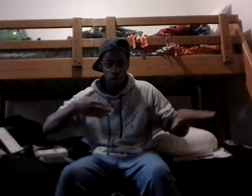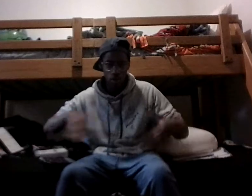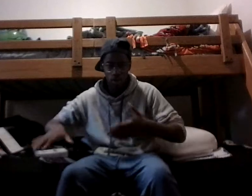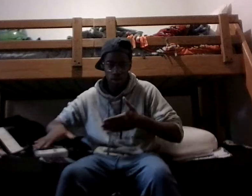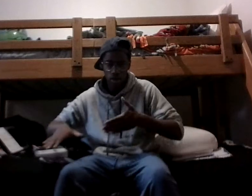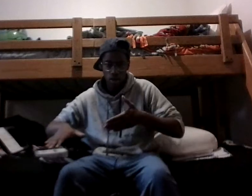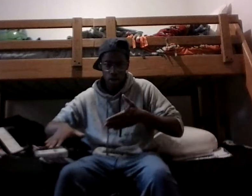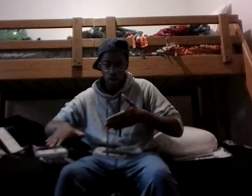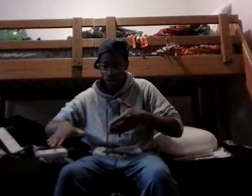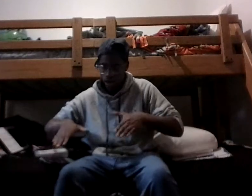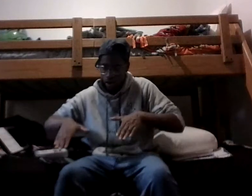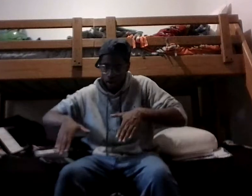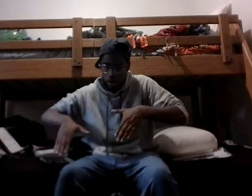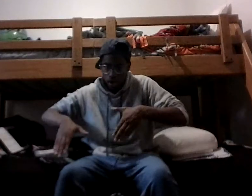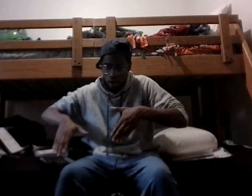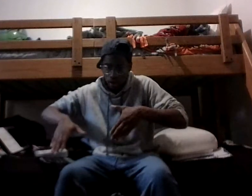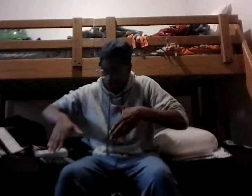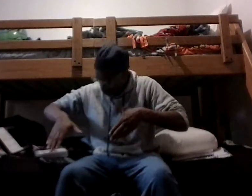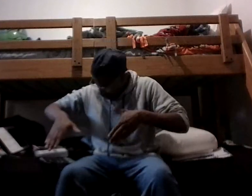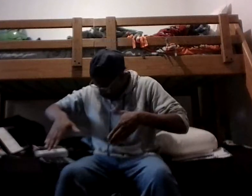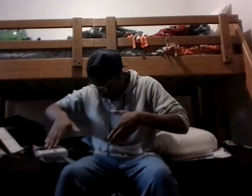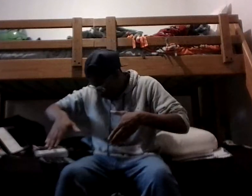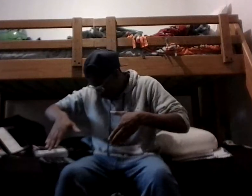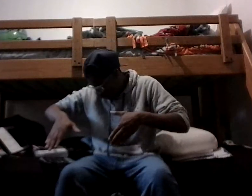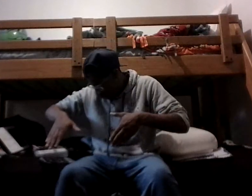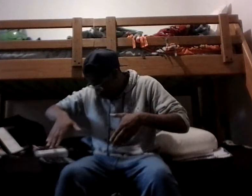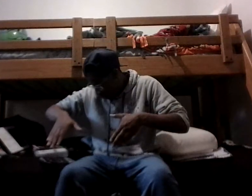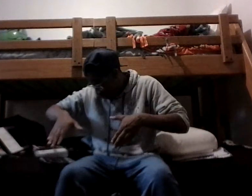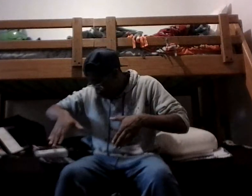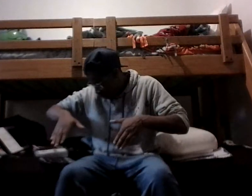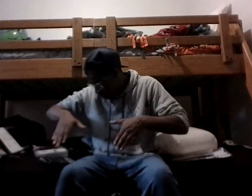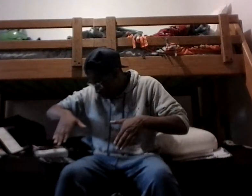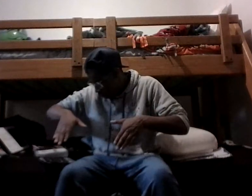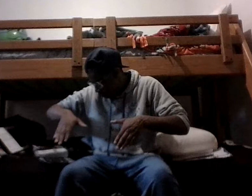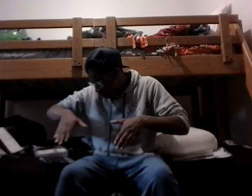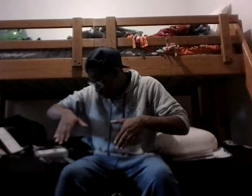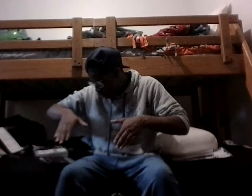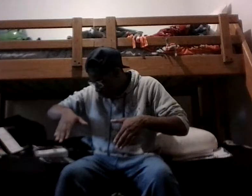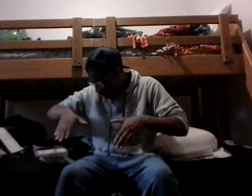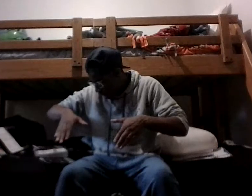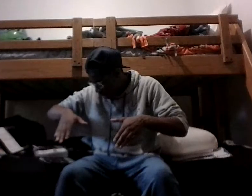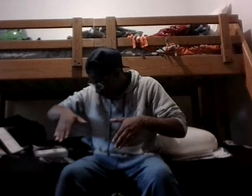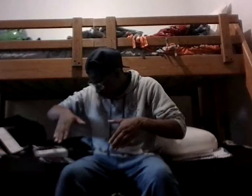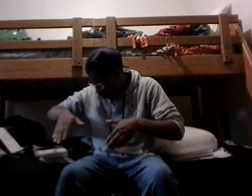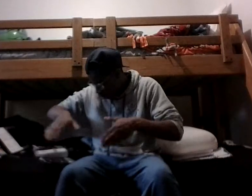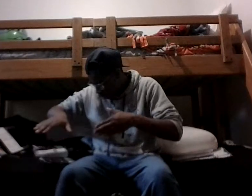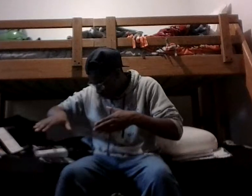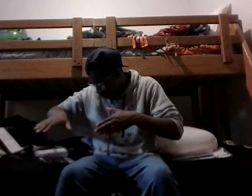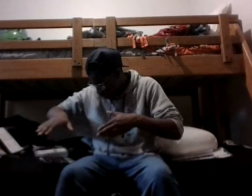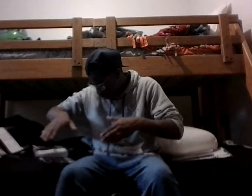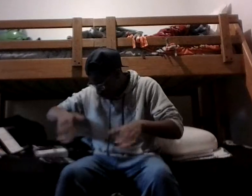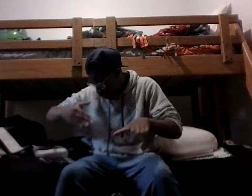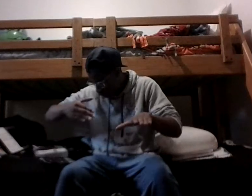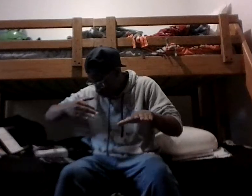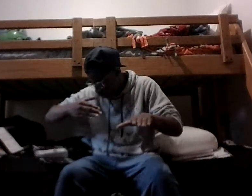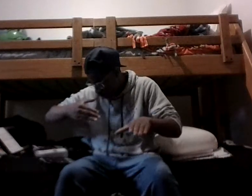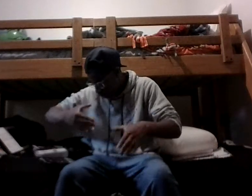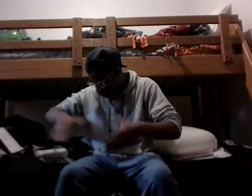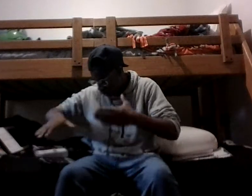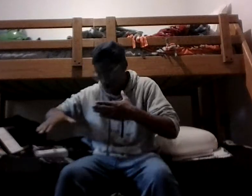this is visualize alternative moving